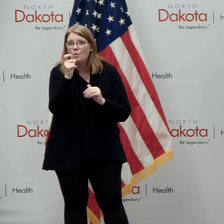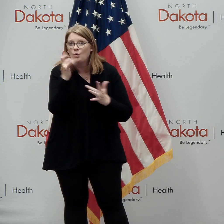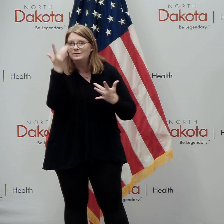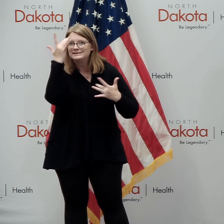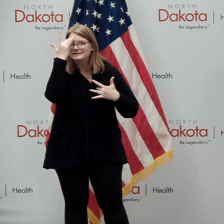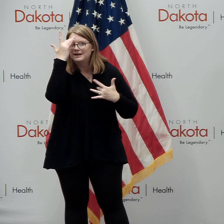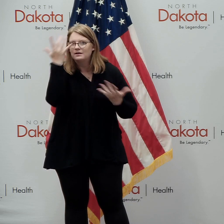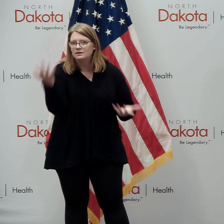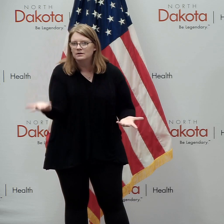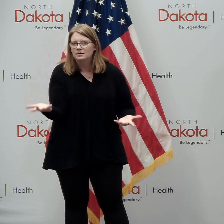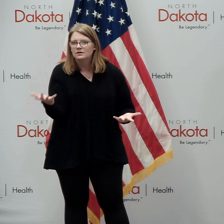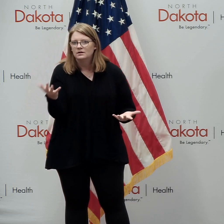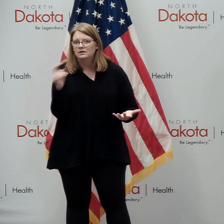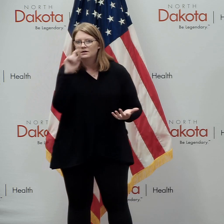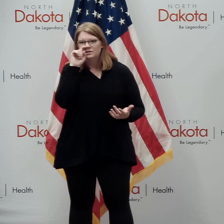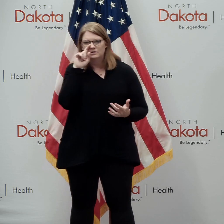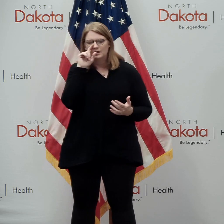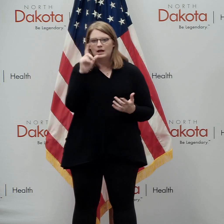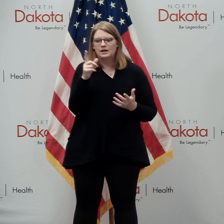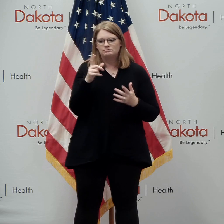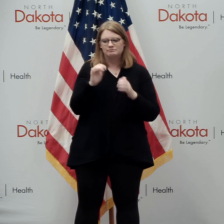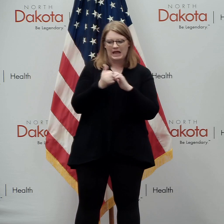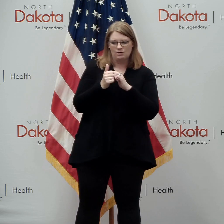the COVID, and we know how to combat it.